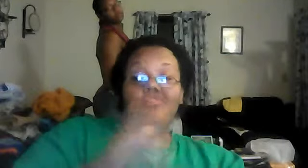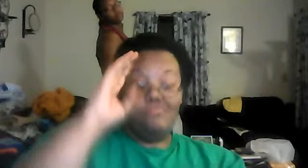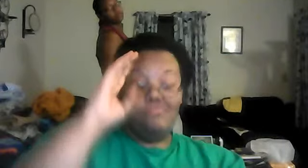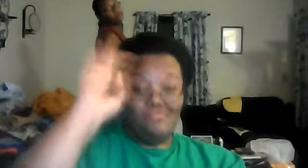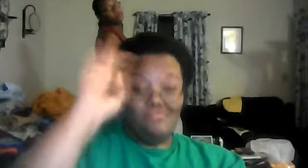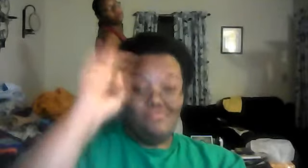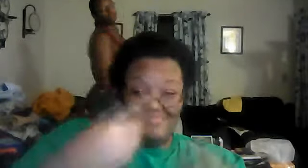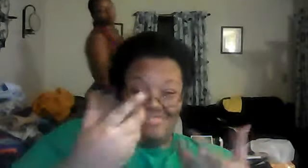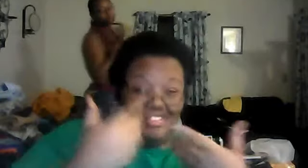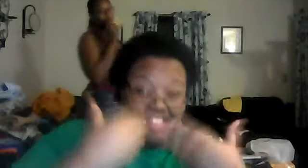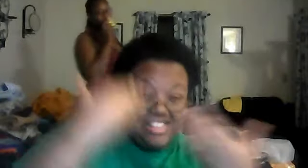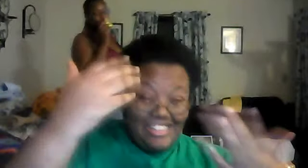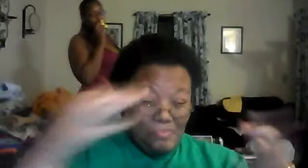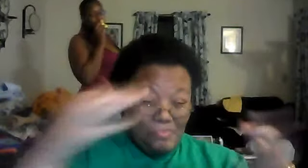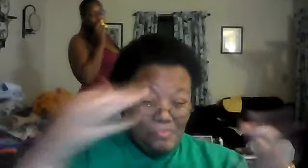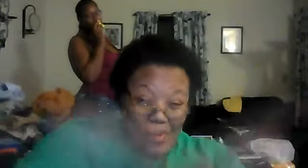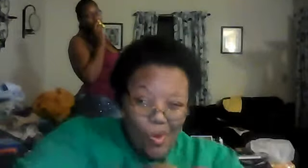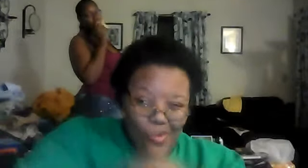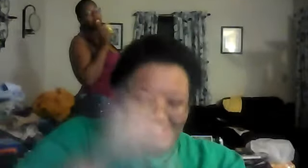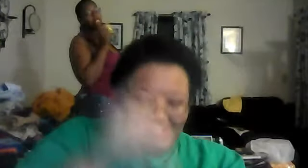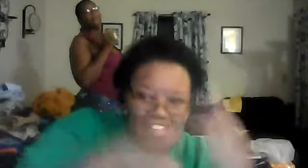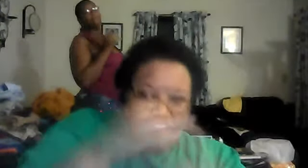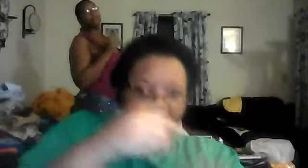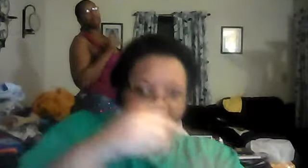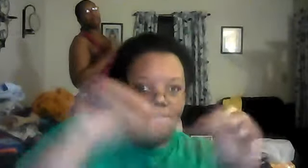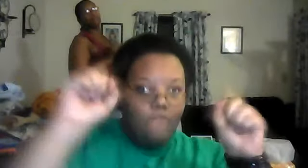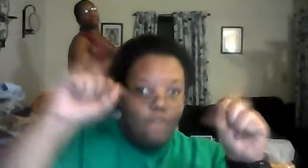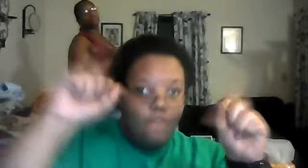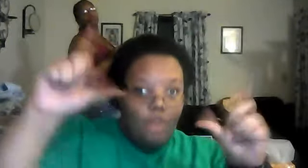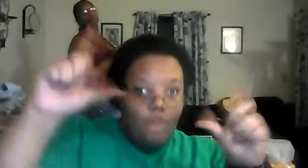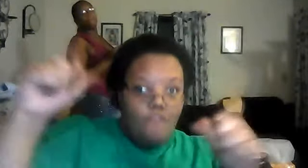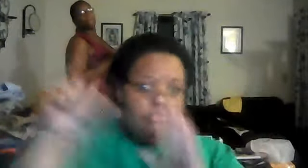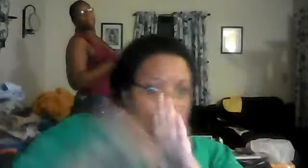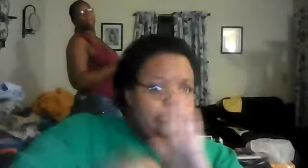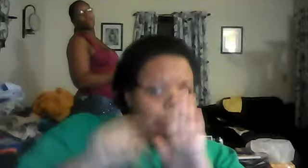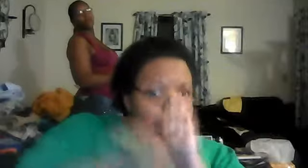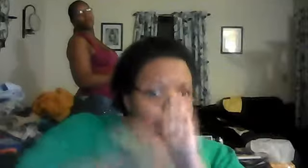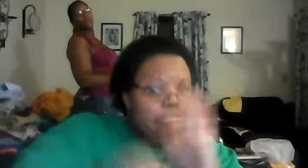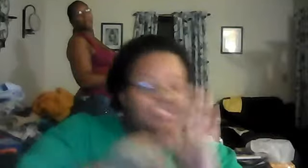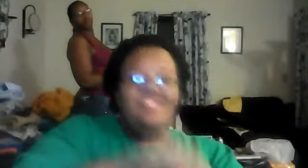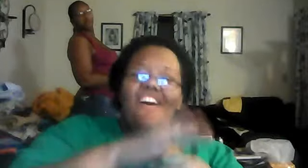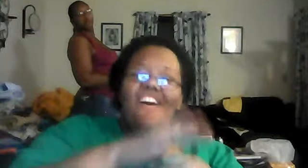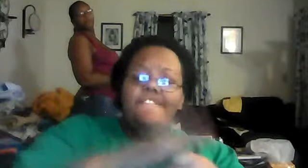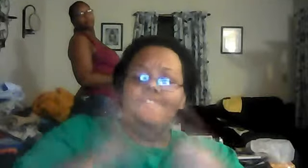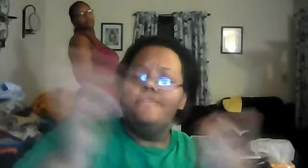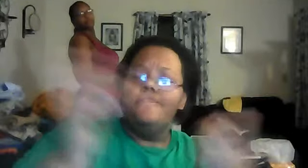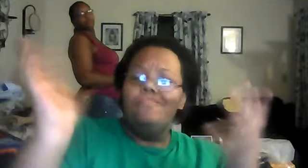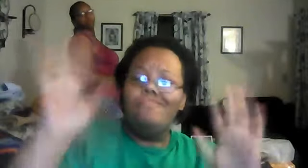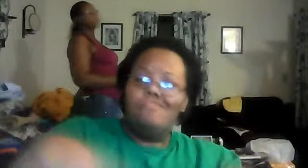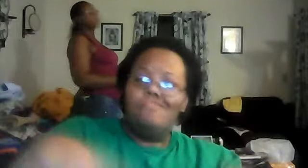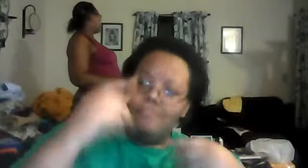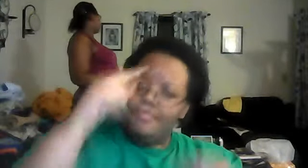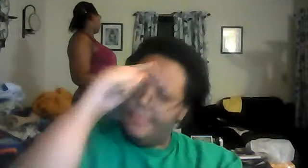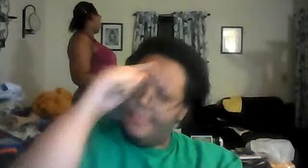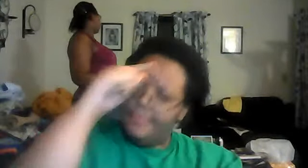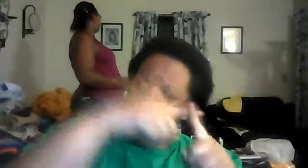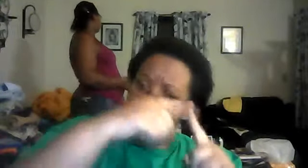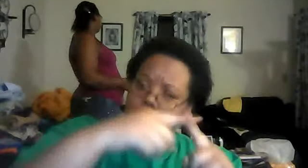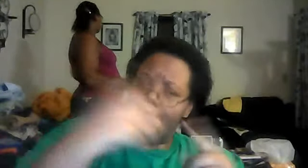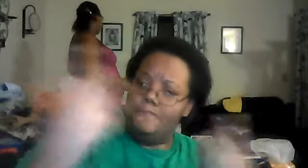that. Nice. I said, I wouldn't do that for my damn money. I wouldn't do it for my damn money. I got to be